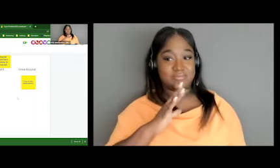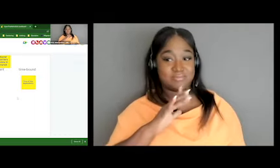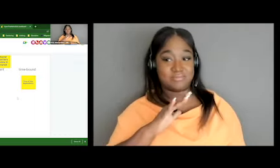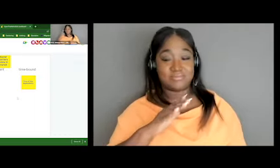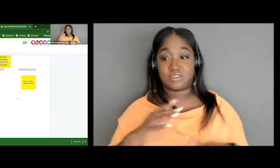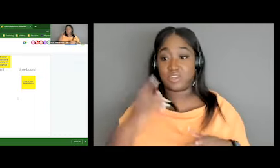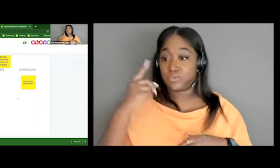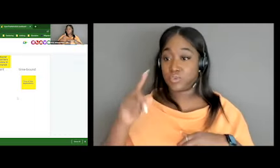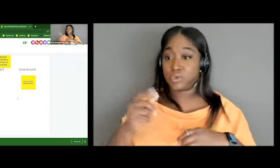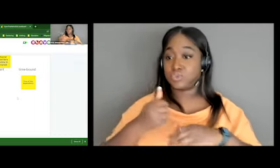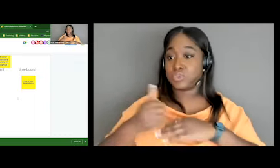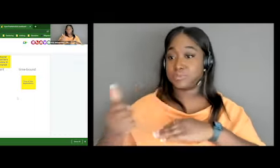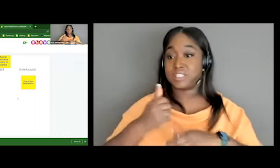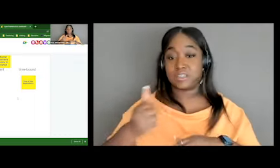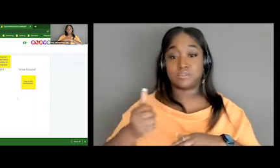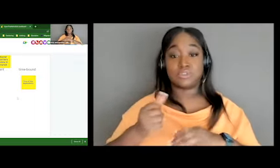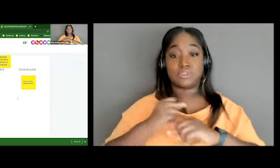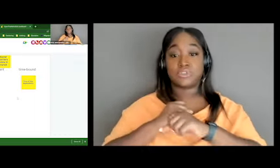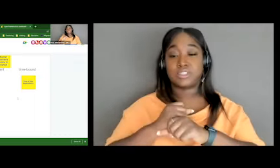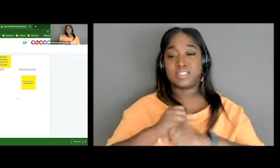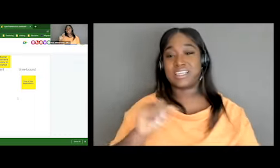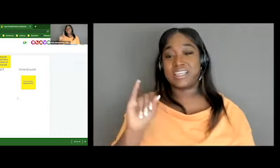Index. Questions would start to get at the emotional burden. And I think